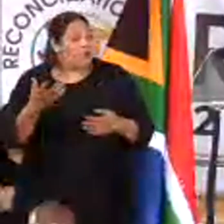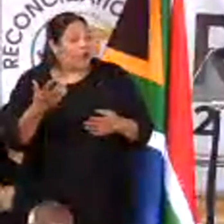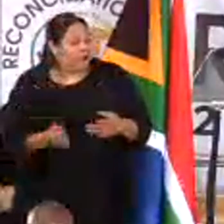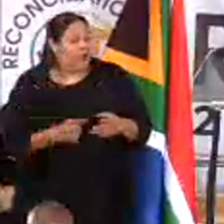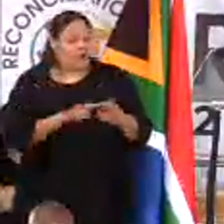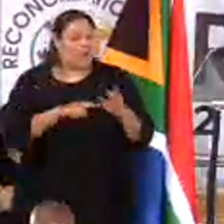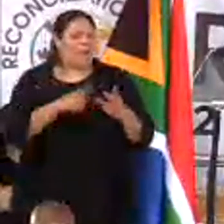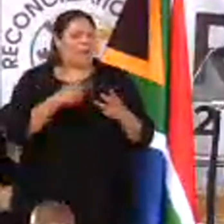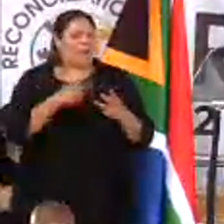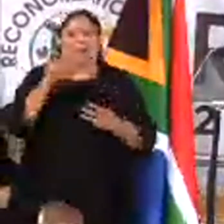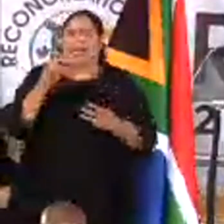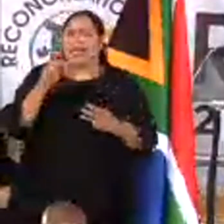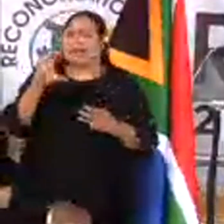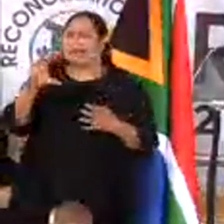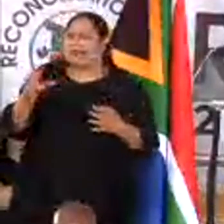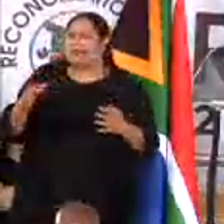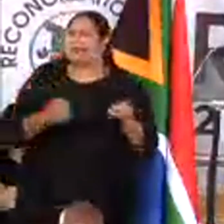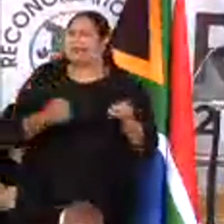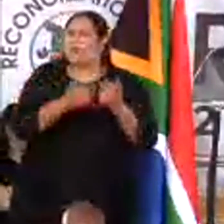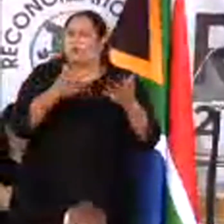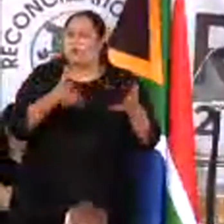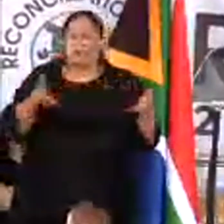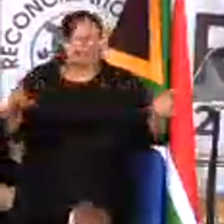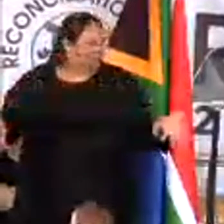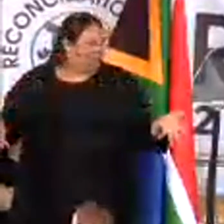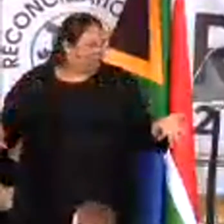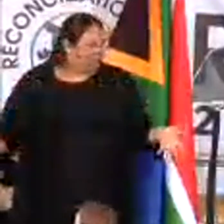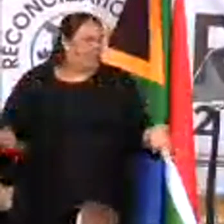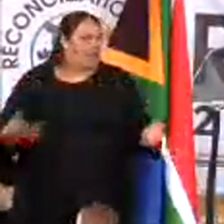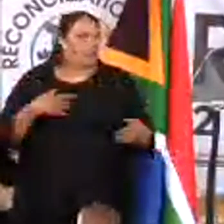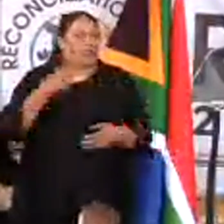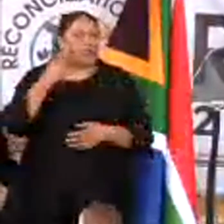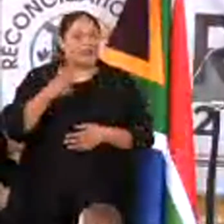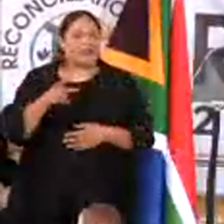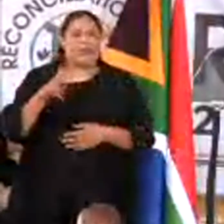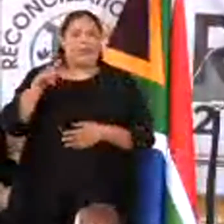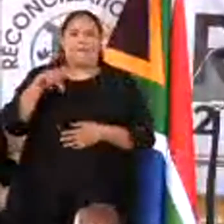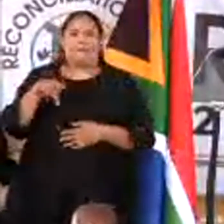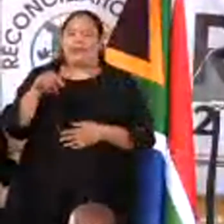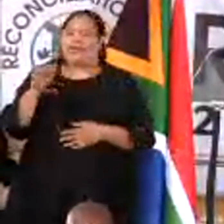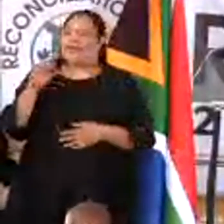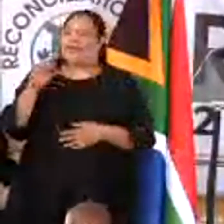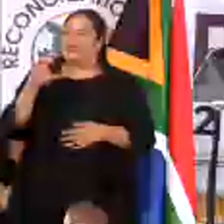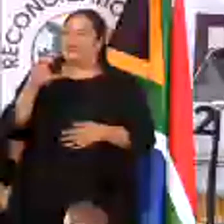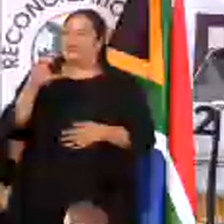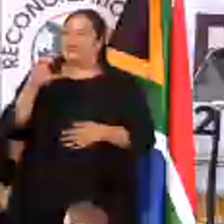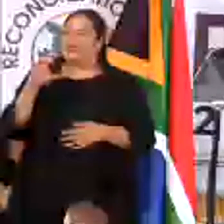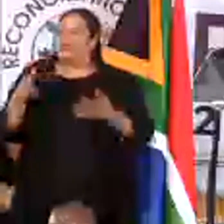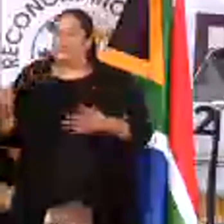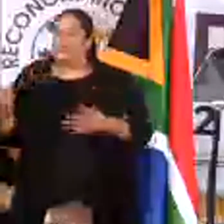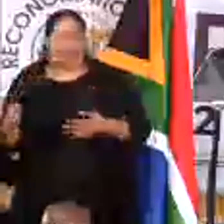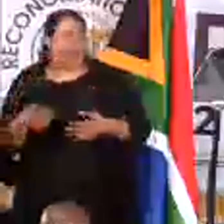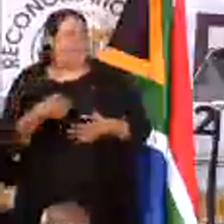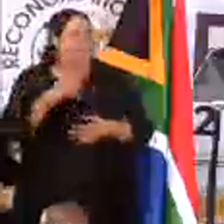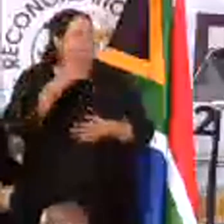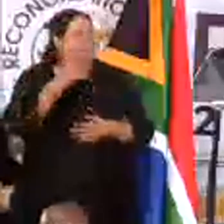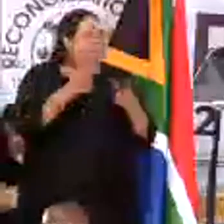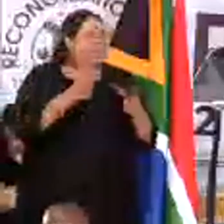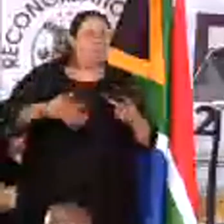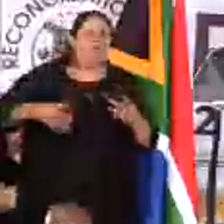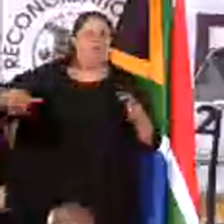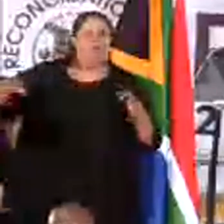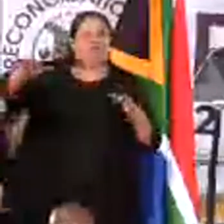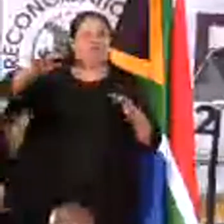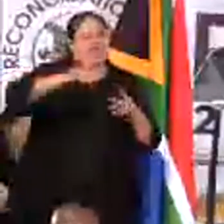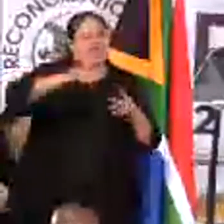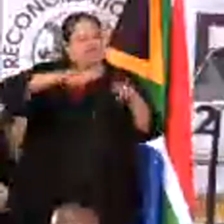I see ANC supporters, I see PAC supporters, I see all